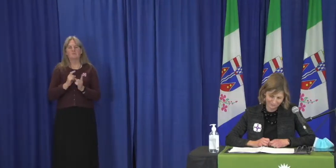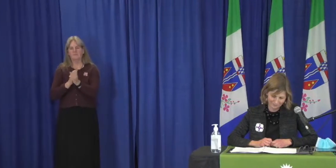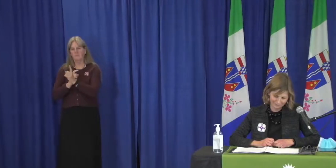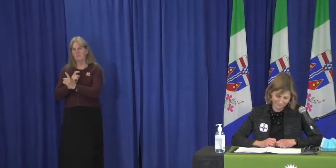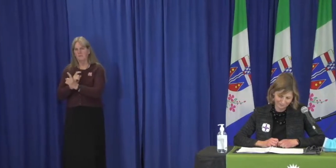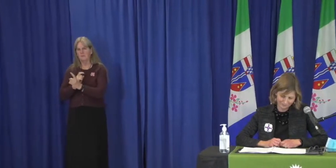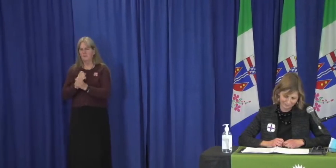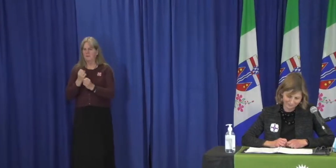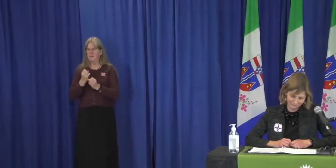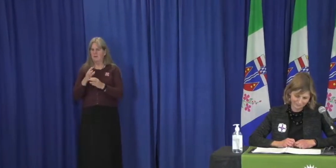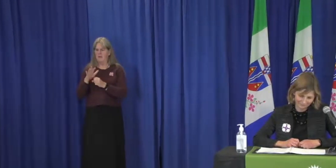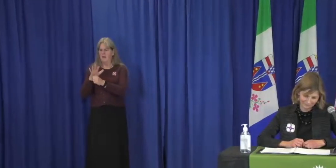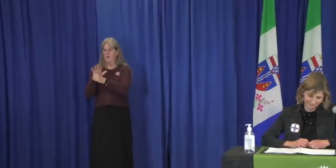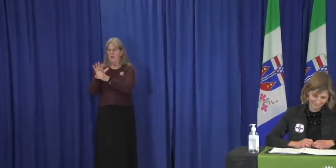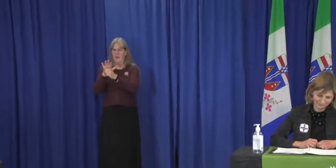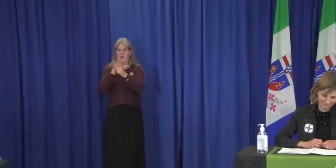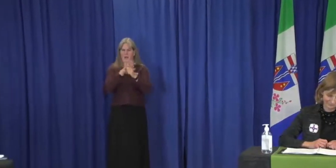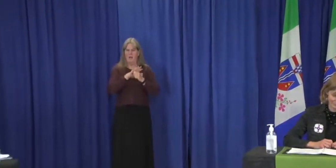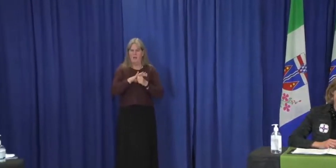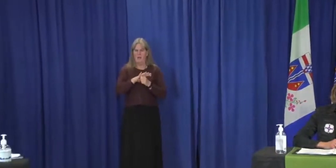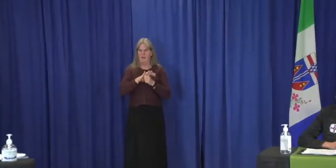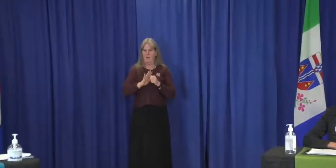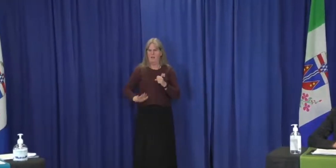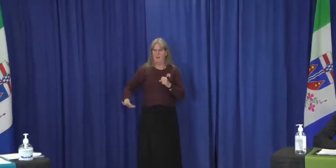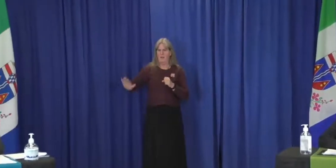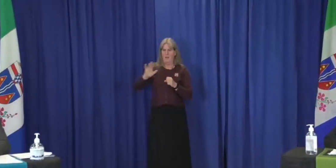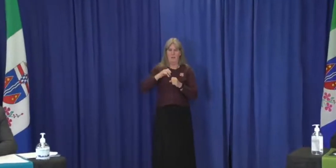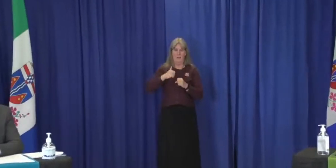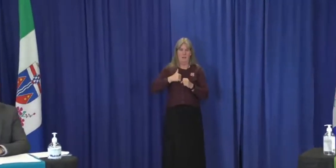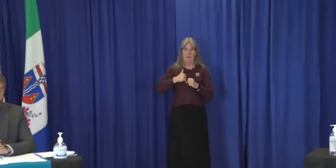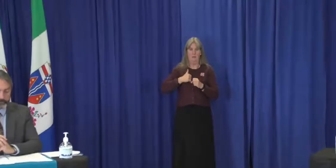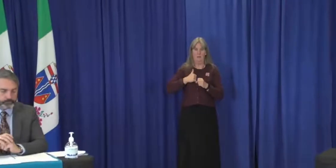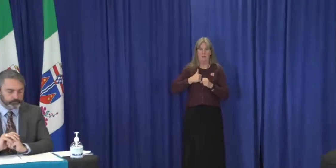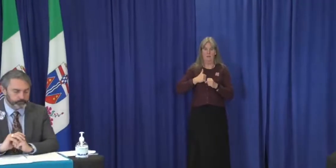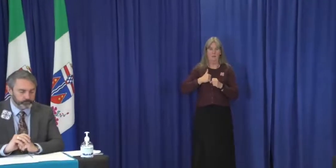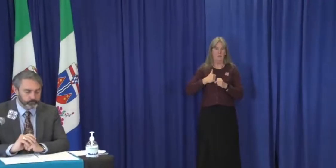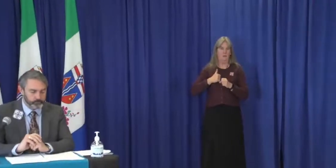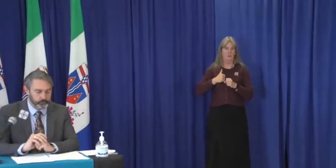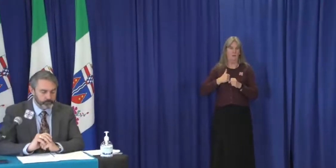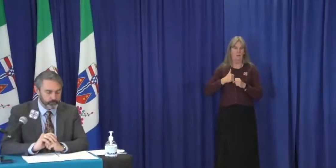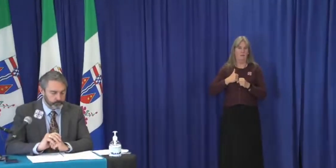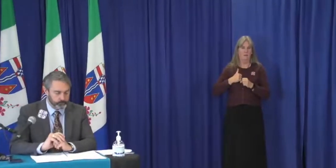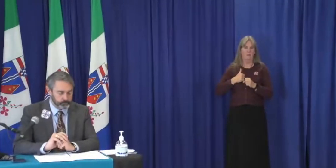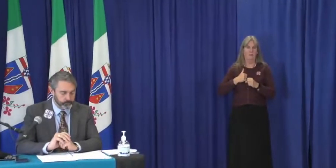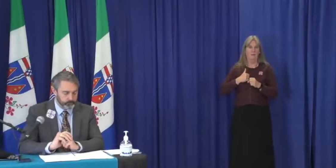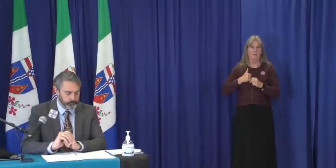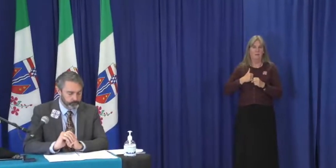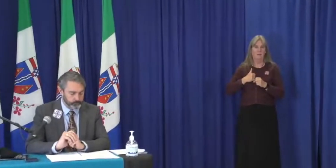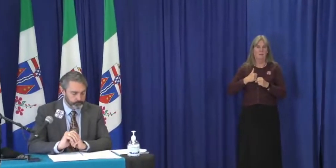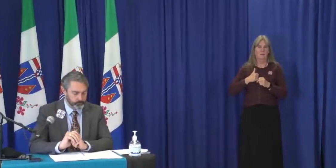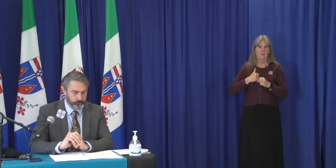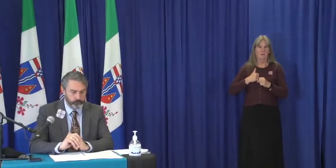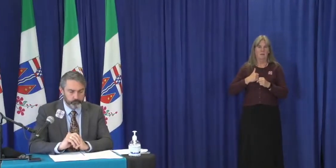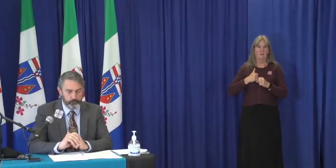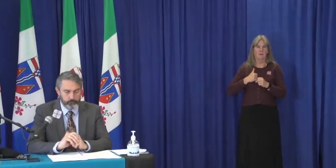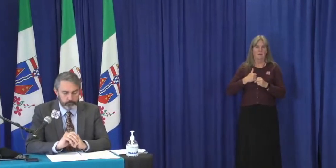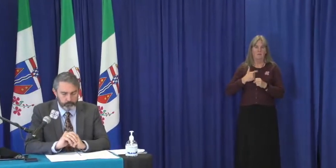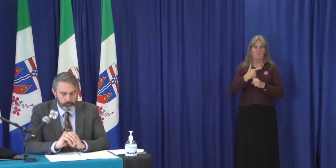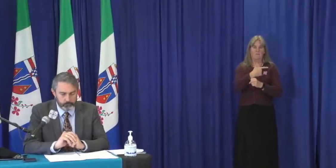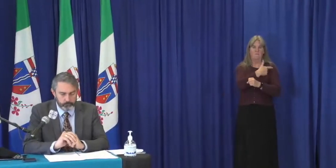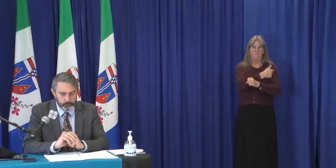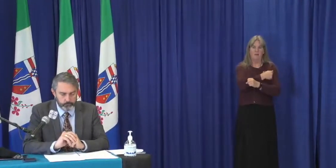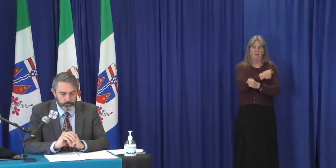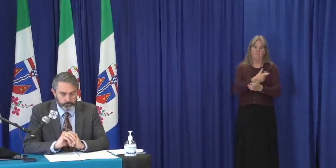A lot of jurisdictions around the country are enacting